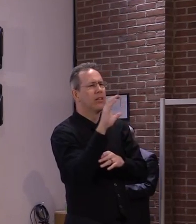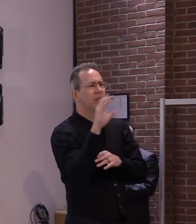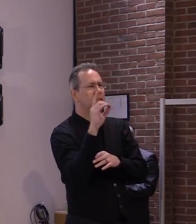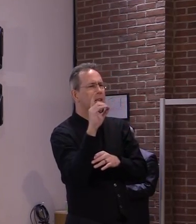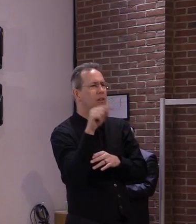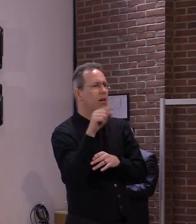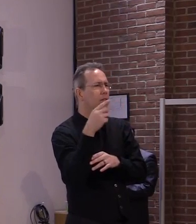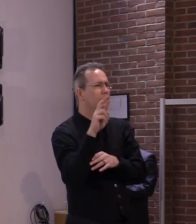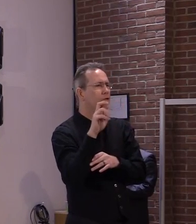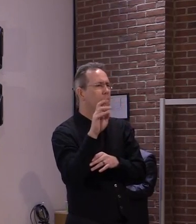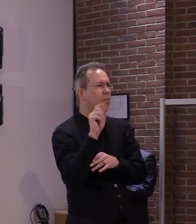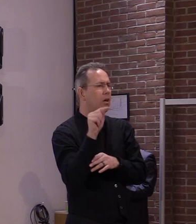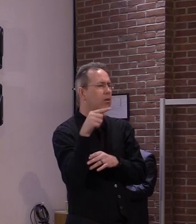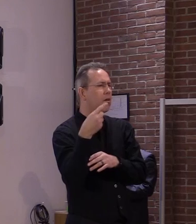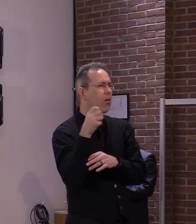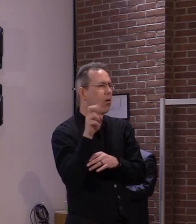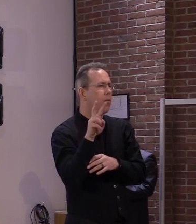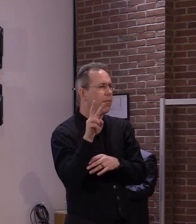allowance for your travelers.